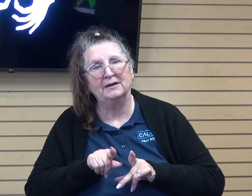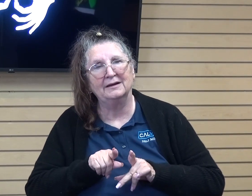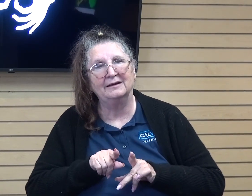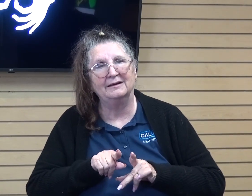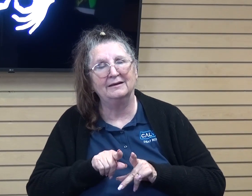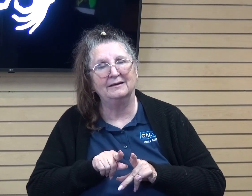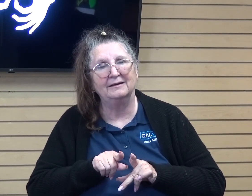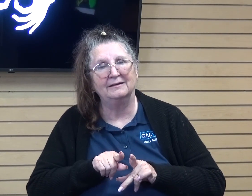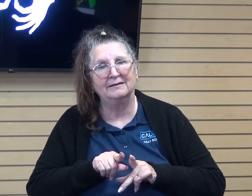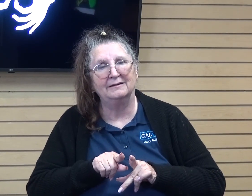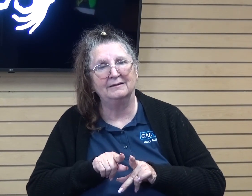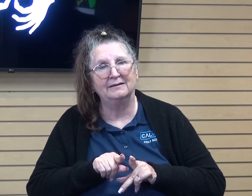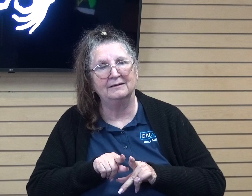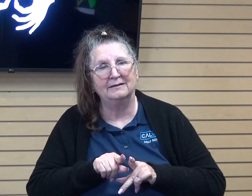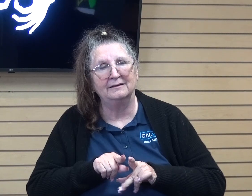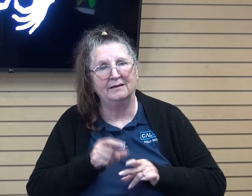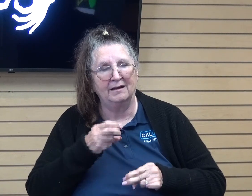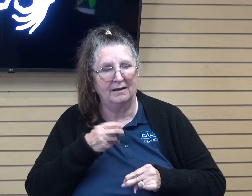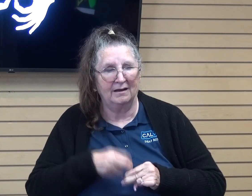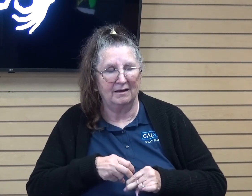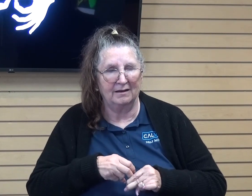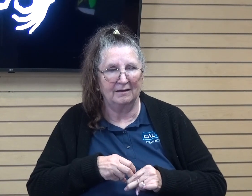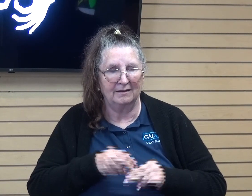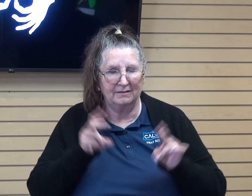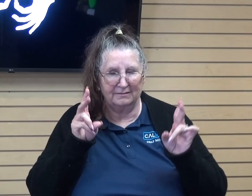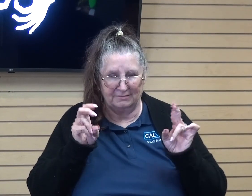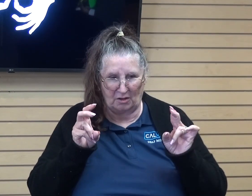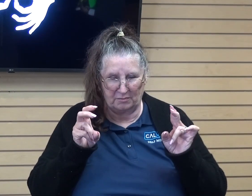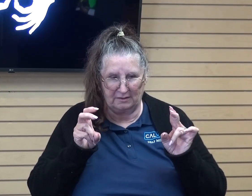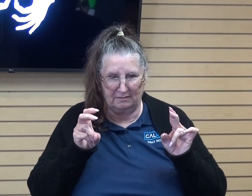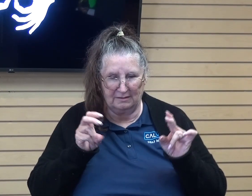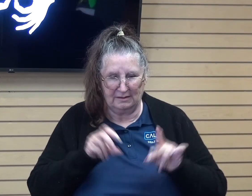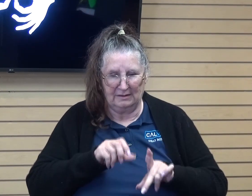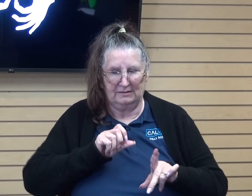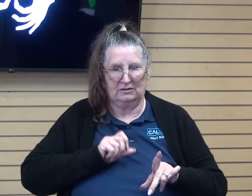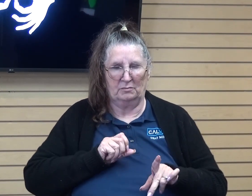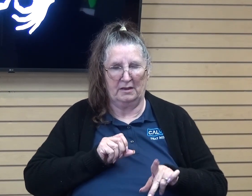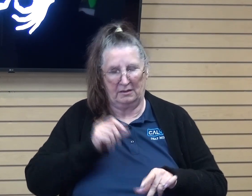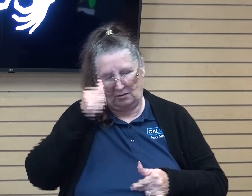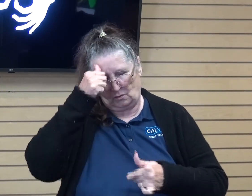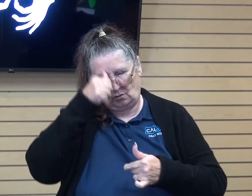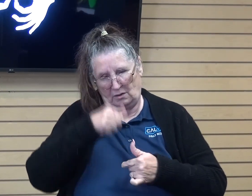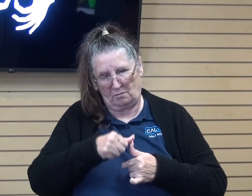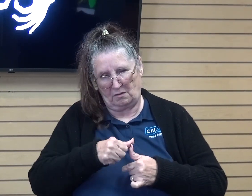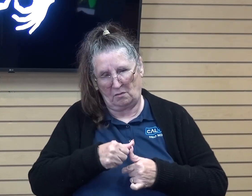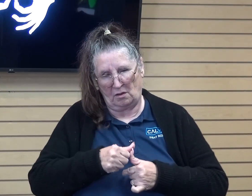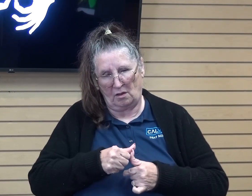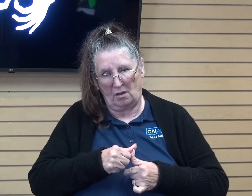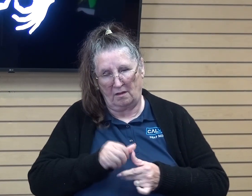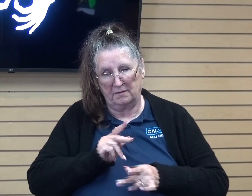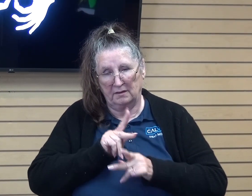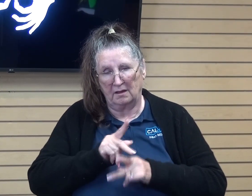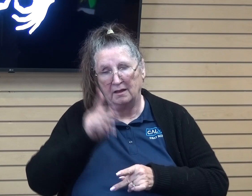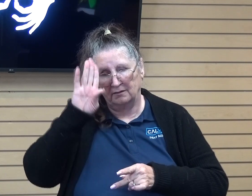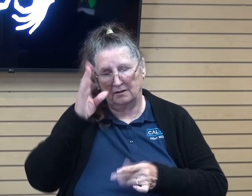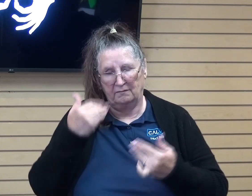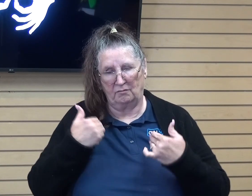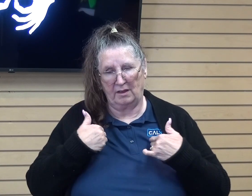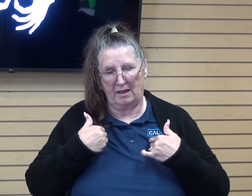a hard topic, but just to step back and remember what kind of God we have, how just through the whole thing, like even